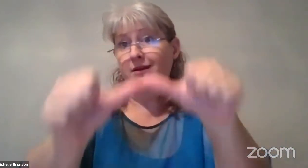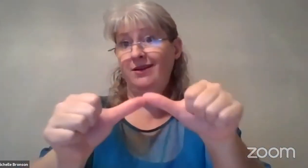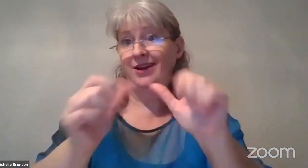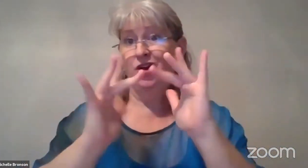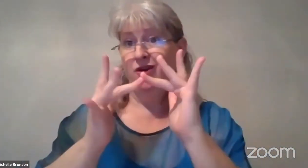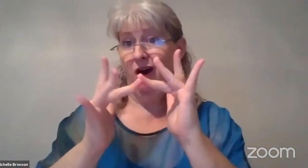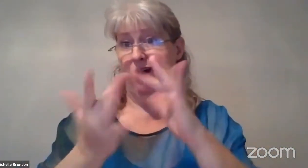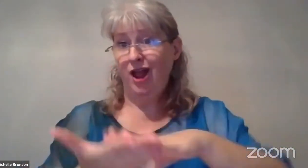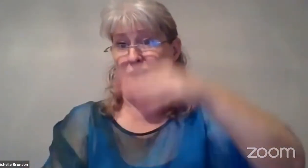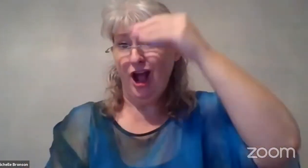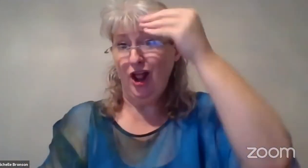these Zoom